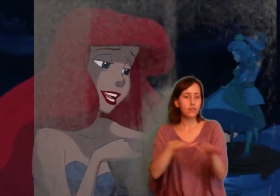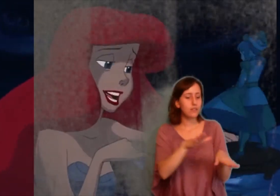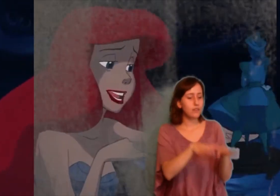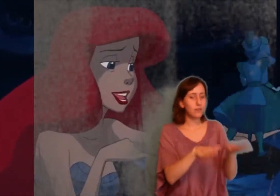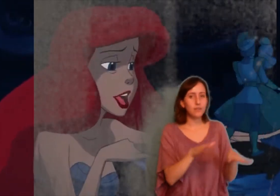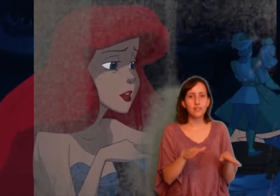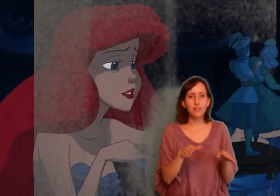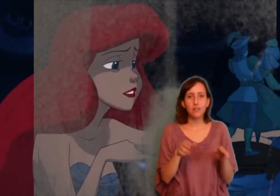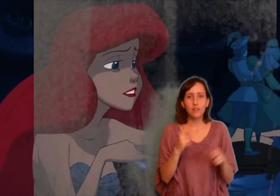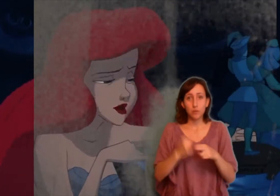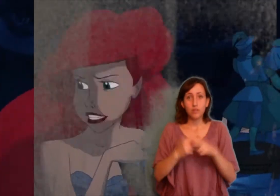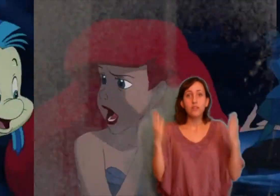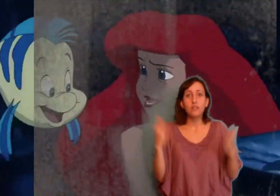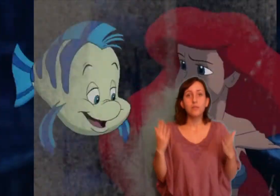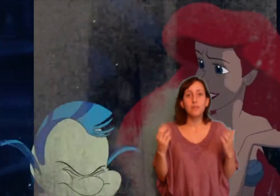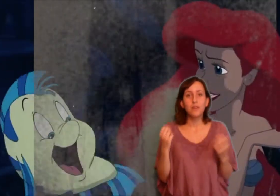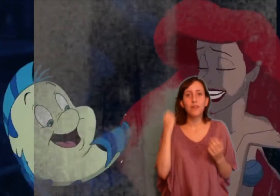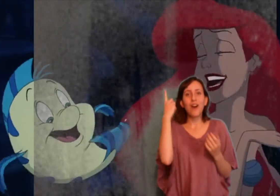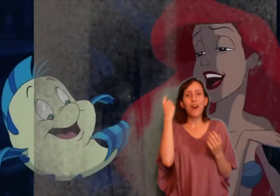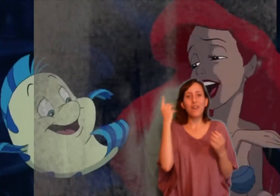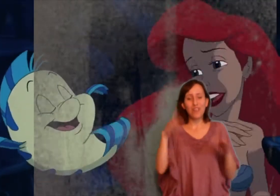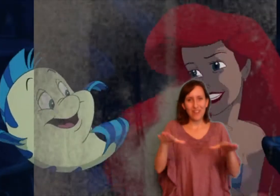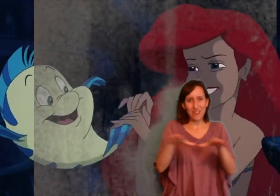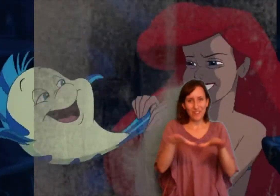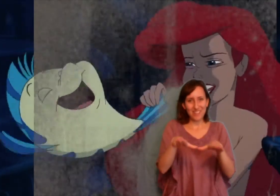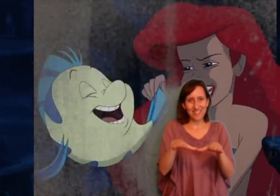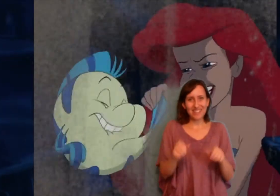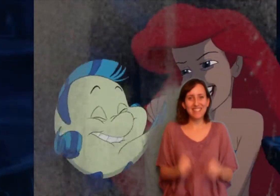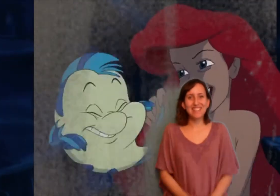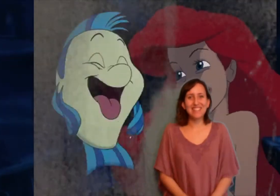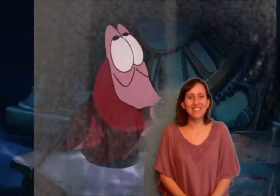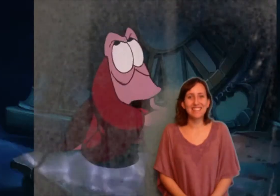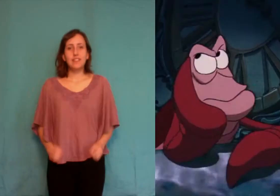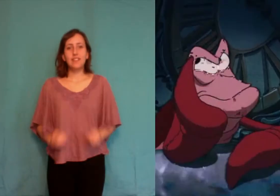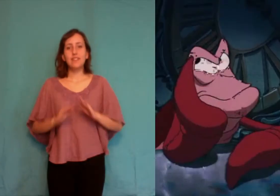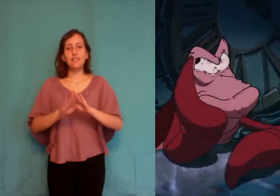walking around on those, what do you call them? Oh, feet.